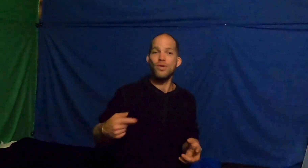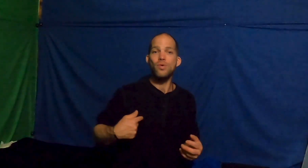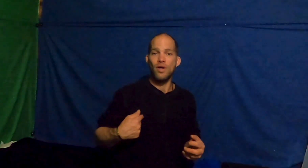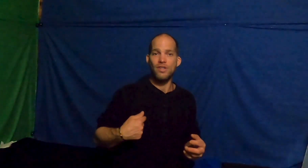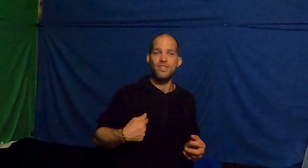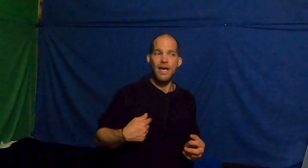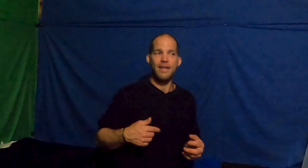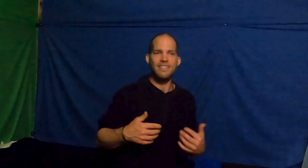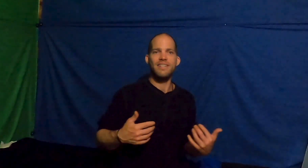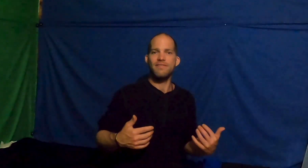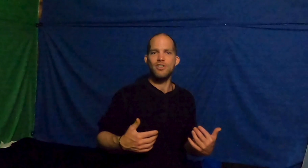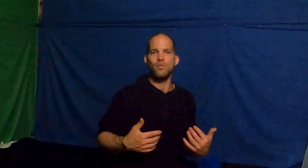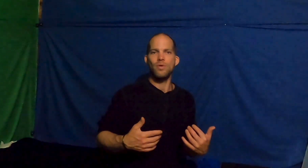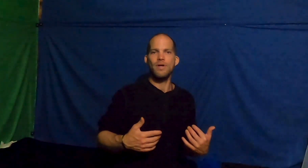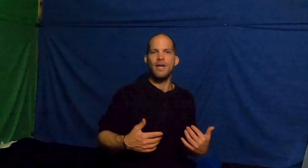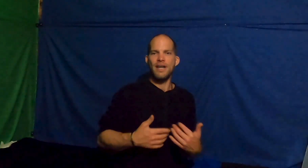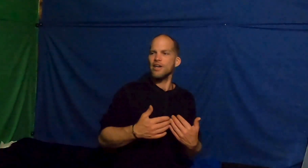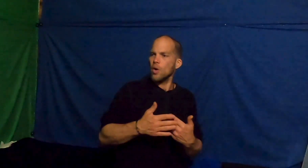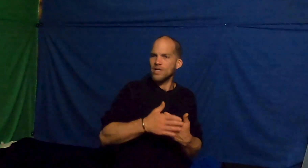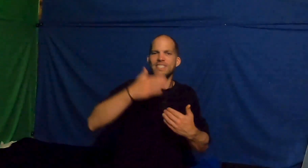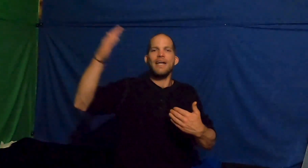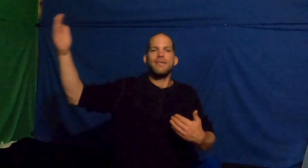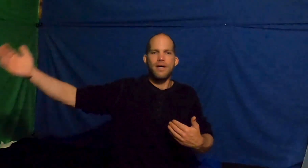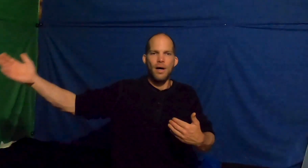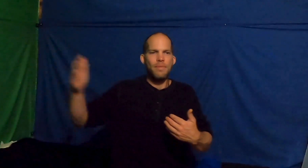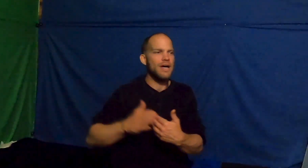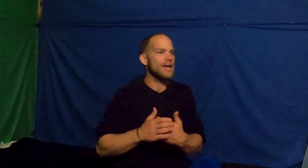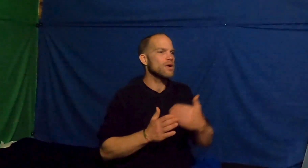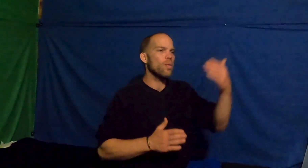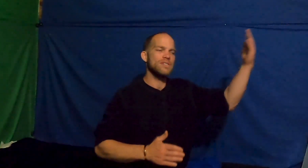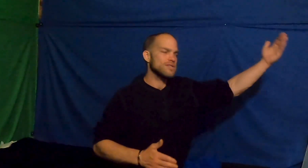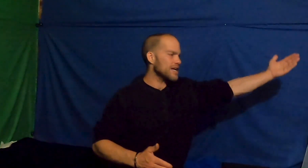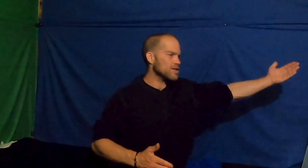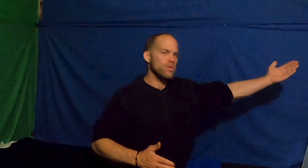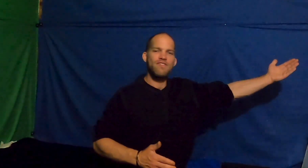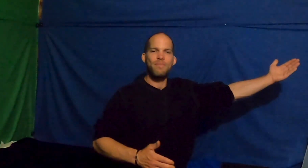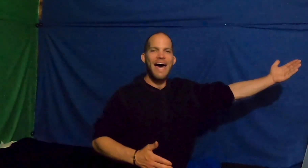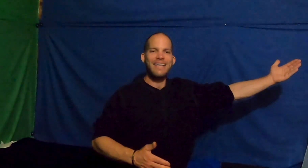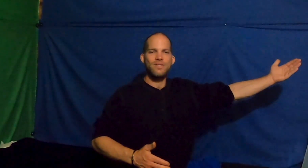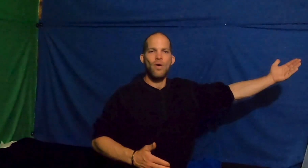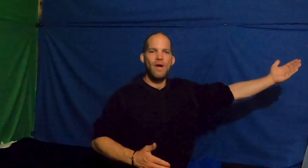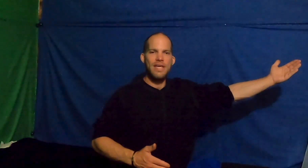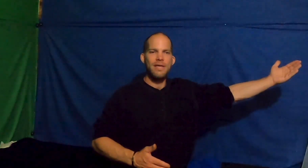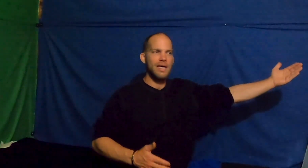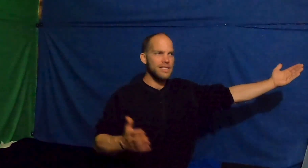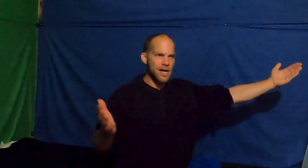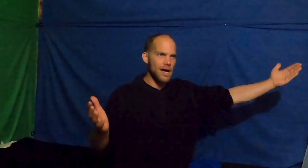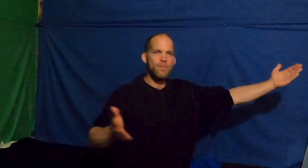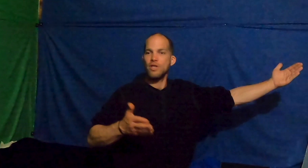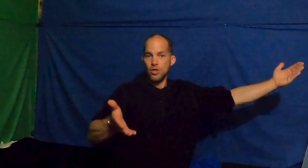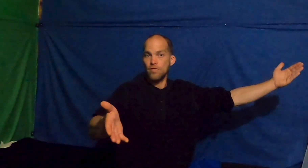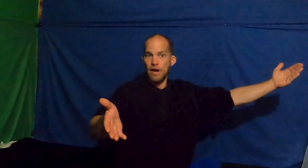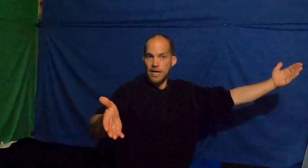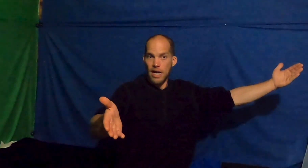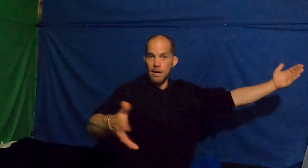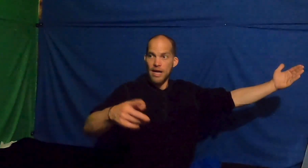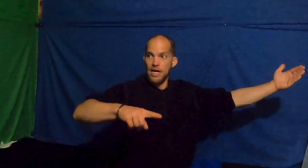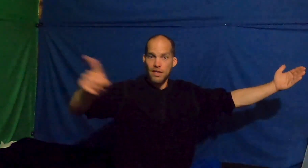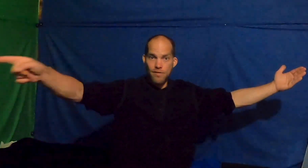do understand as an individual. And I know what's yet to come, and I know what's yet to have passed already in time until you find out about it in the